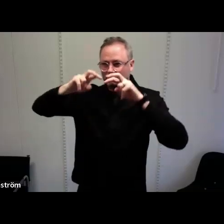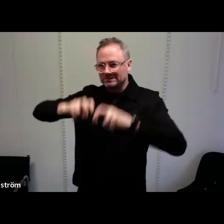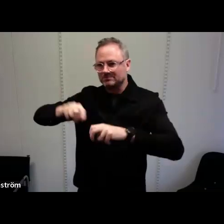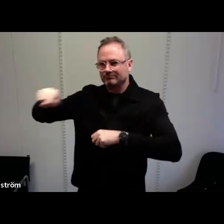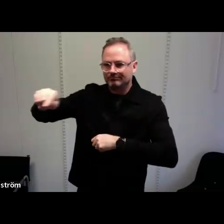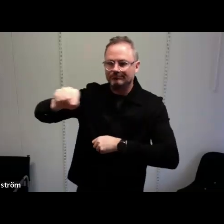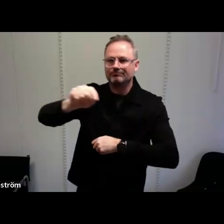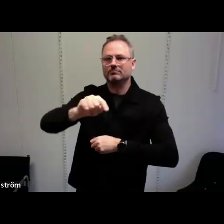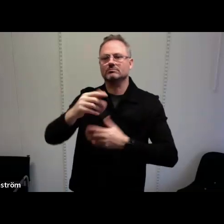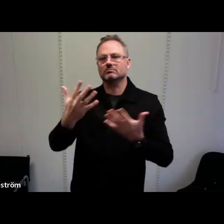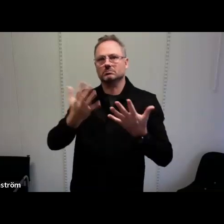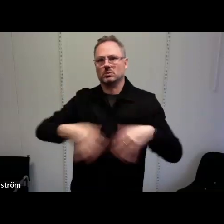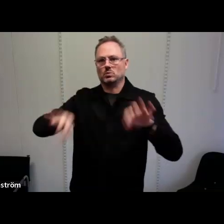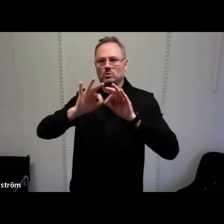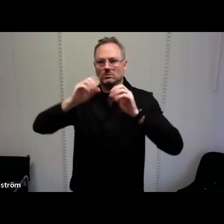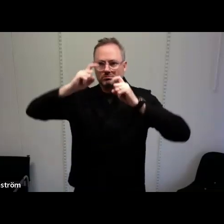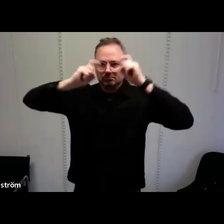perspectives.